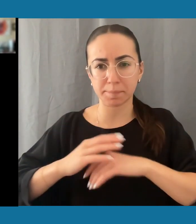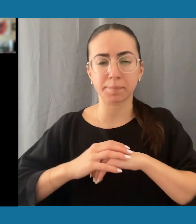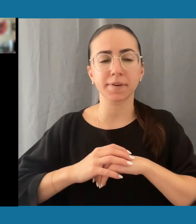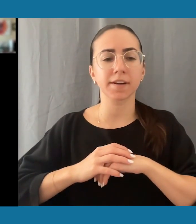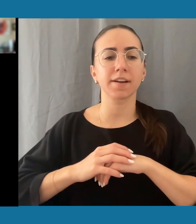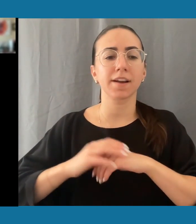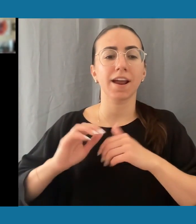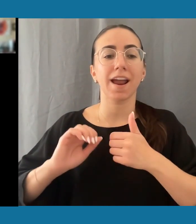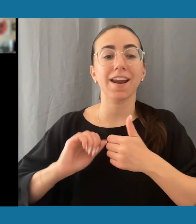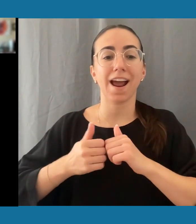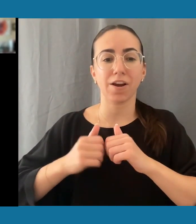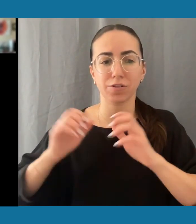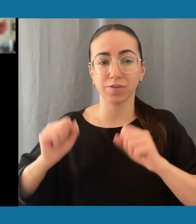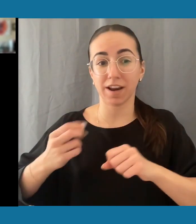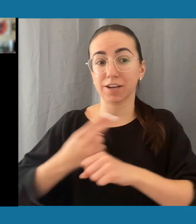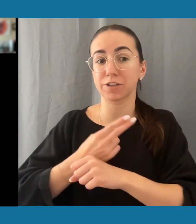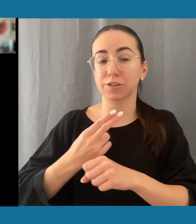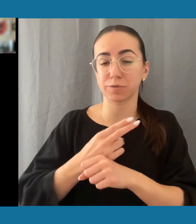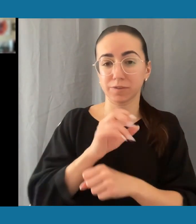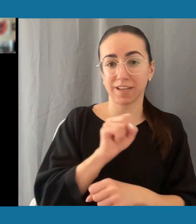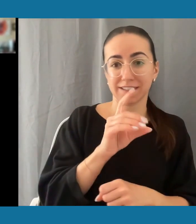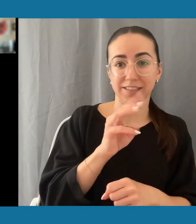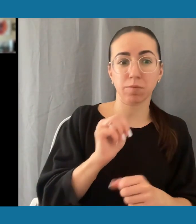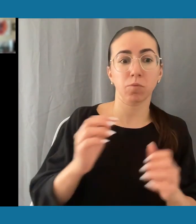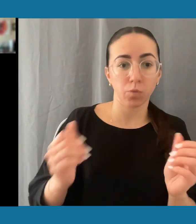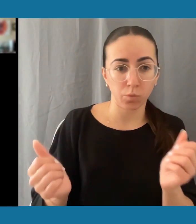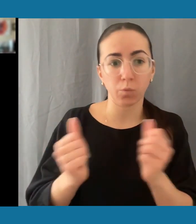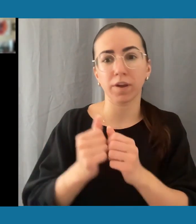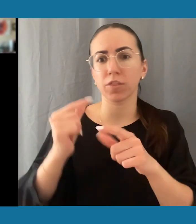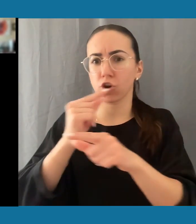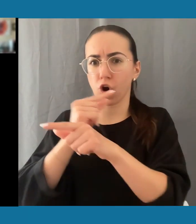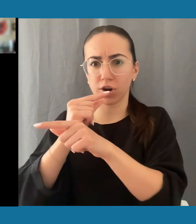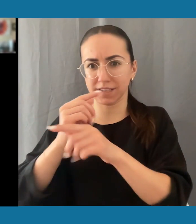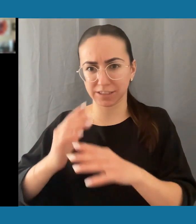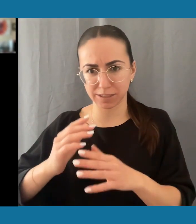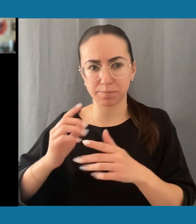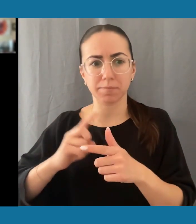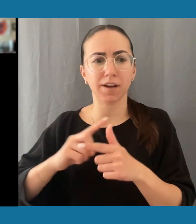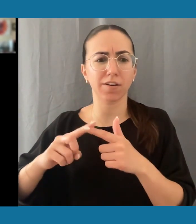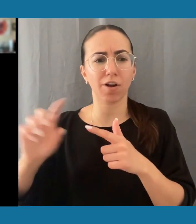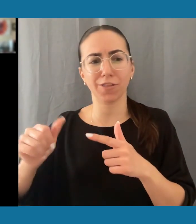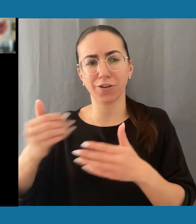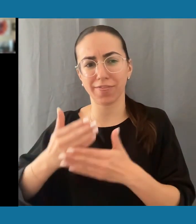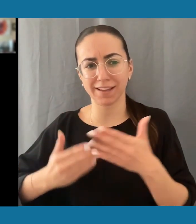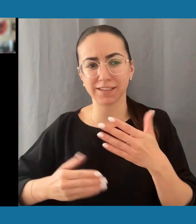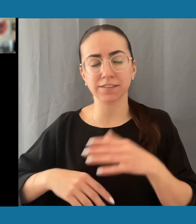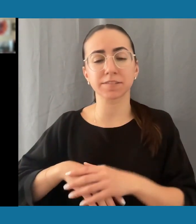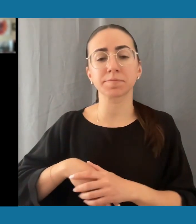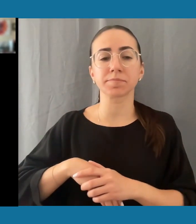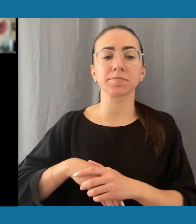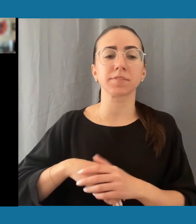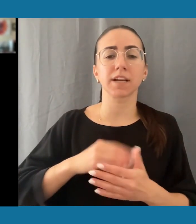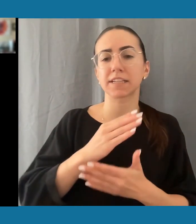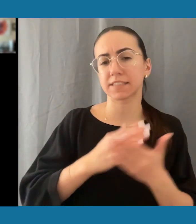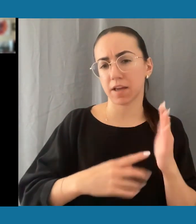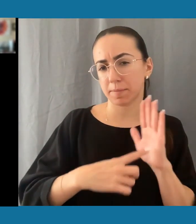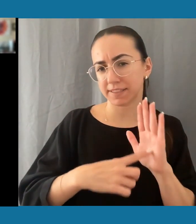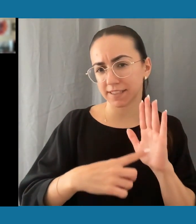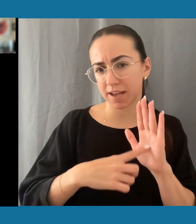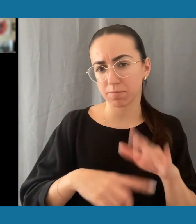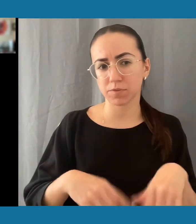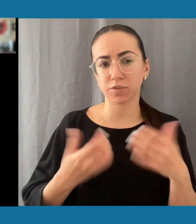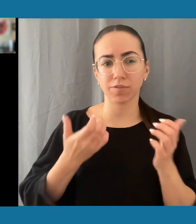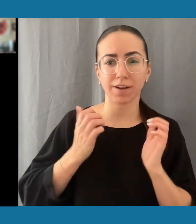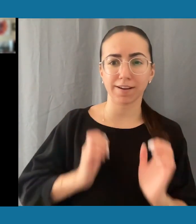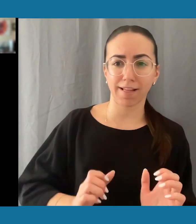conjunction with the guardianship and other tools as well, and some examples of client scenarios, and